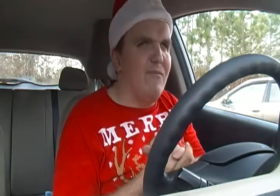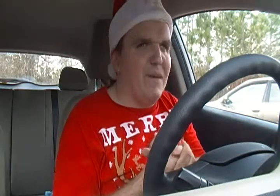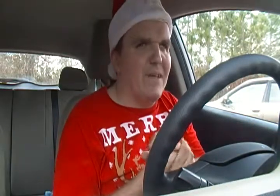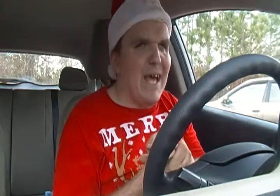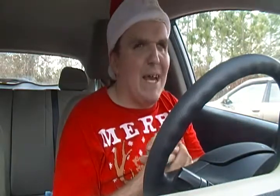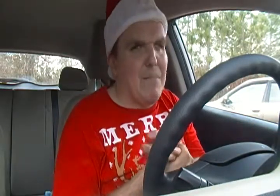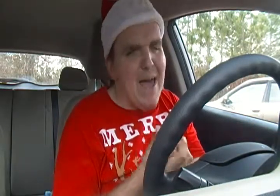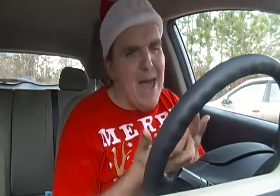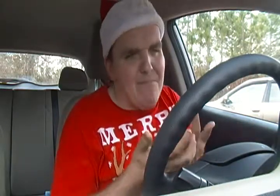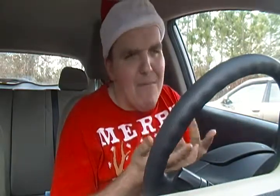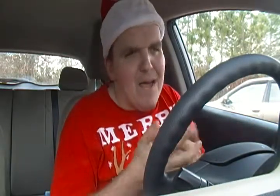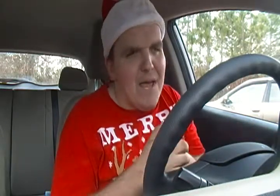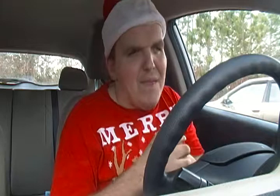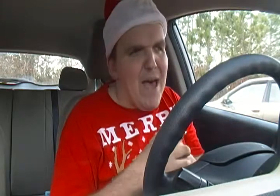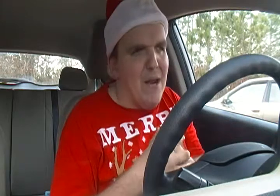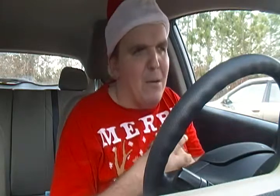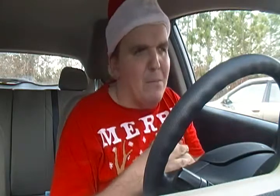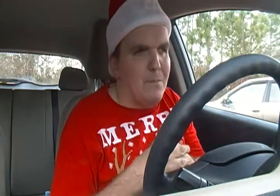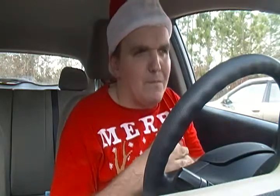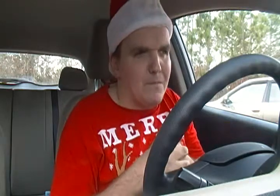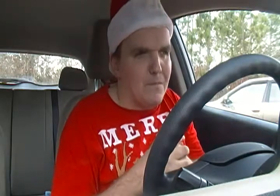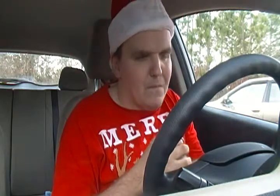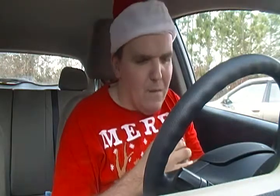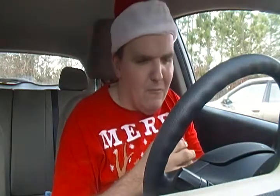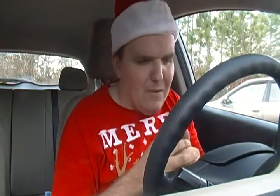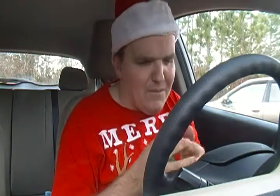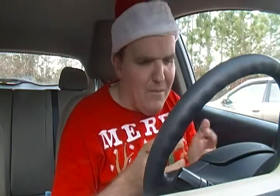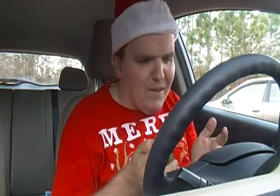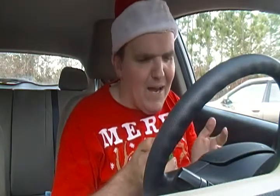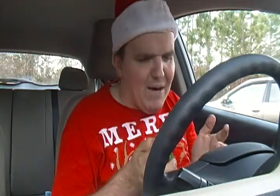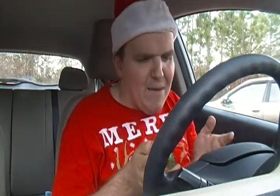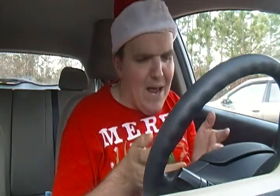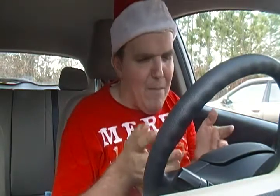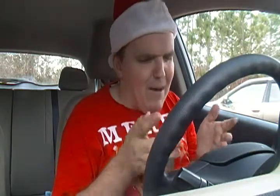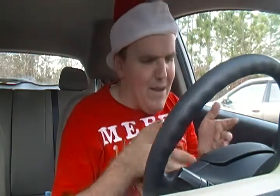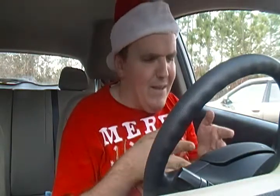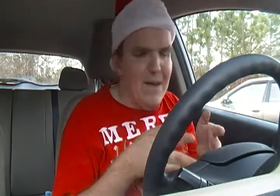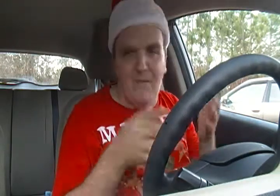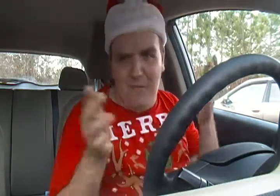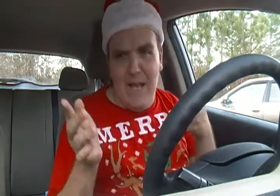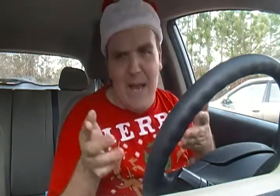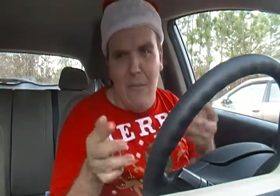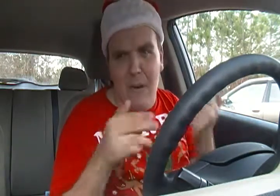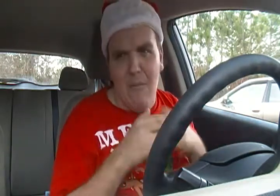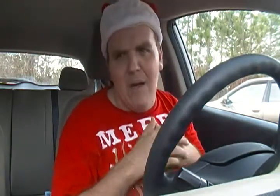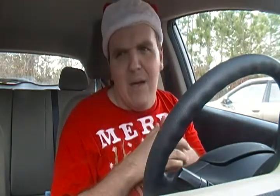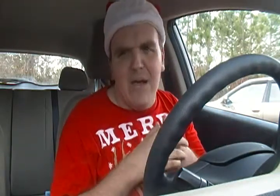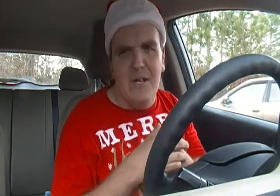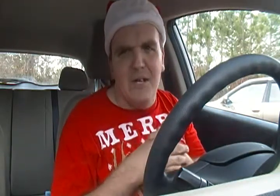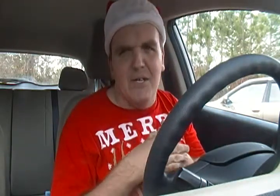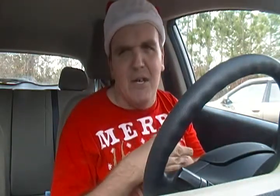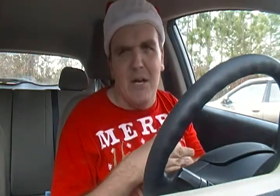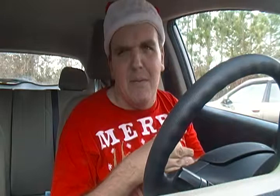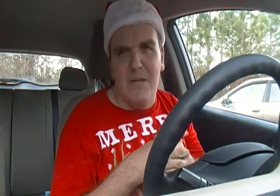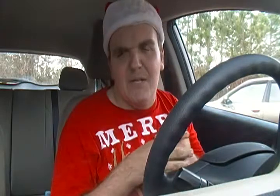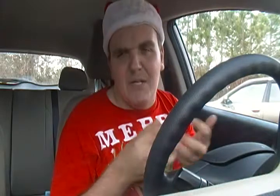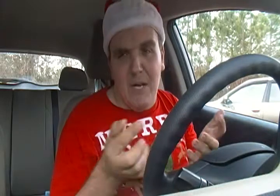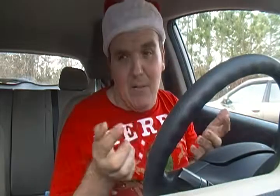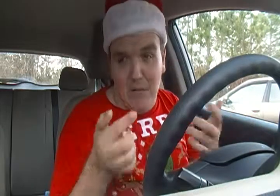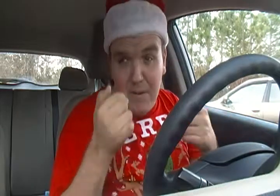feeling kind of bad that um ralphie's feeling kind of bad about he left flick out there he should have stuck up he should stuck up for